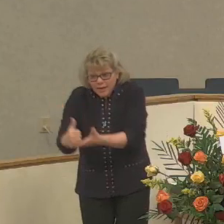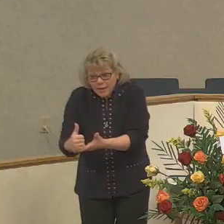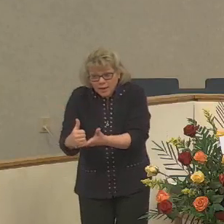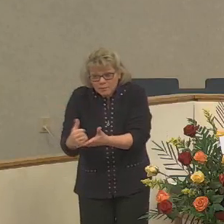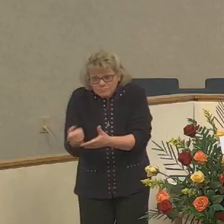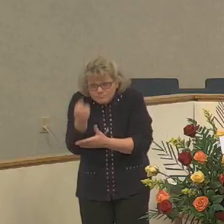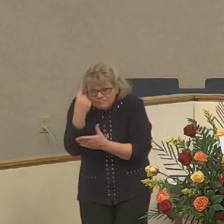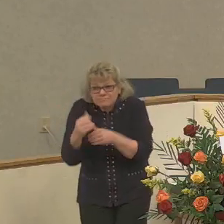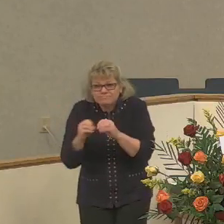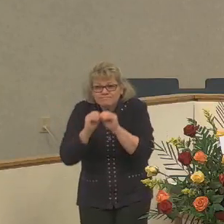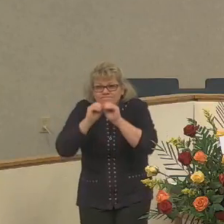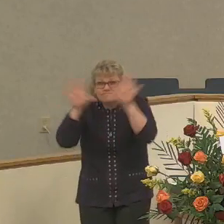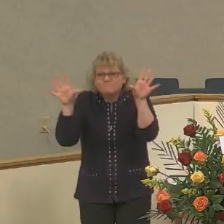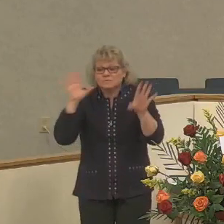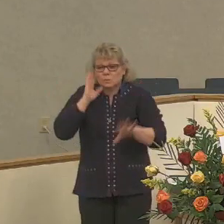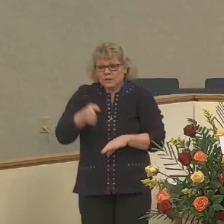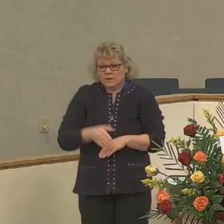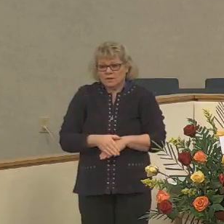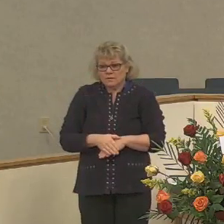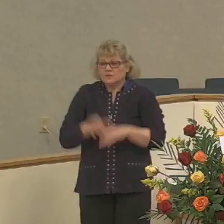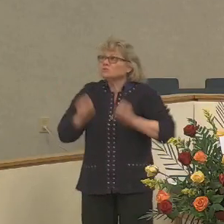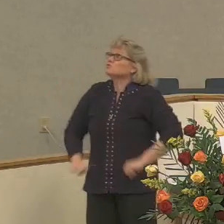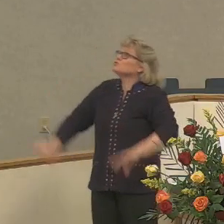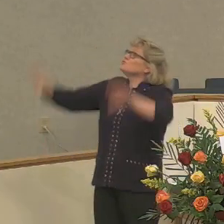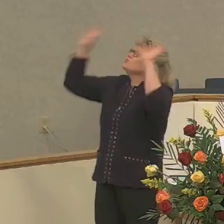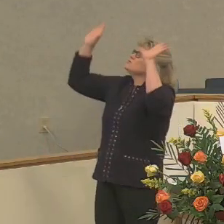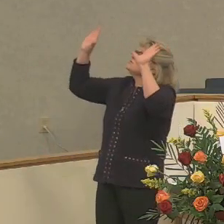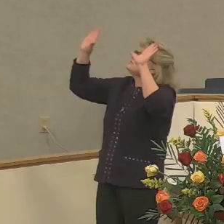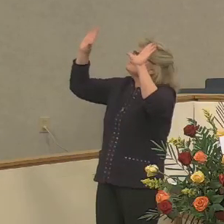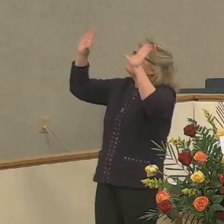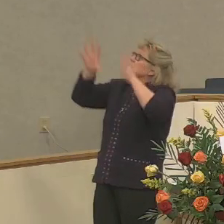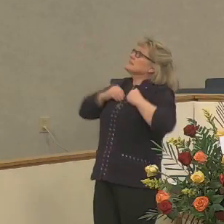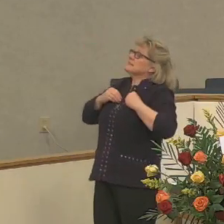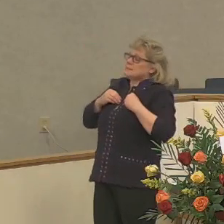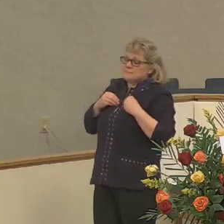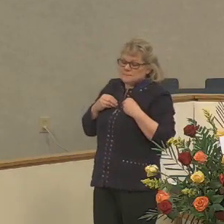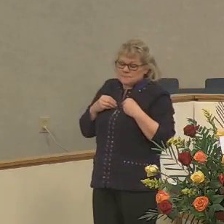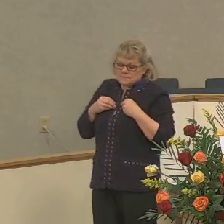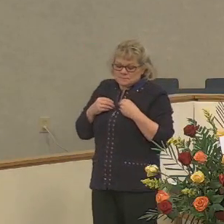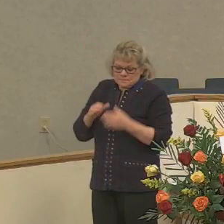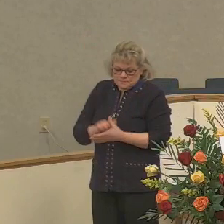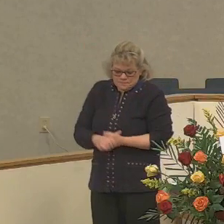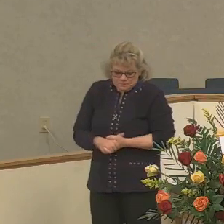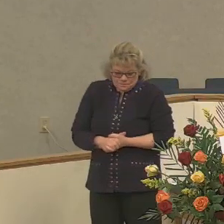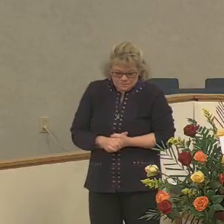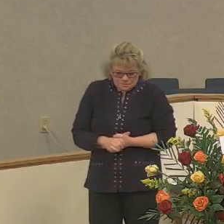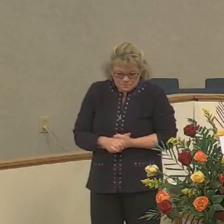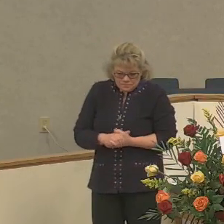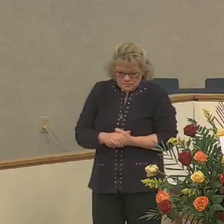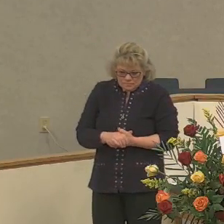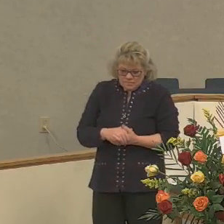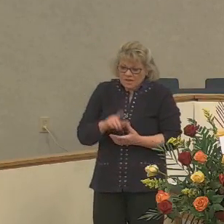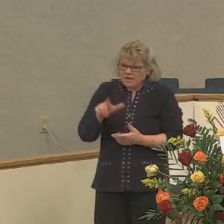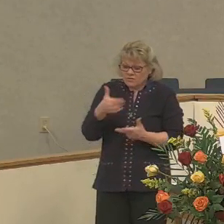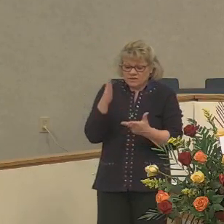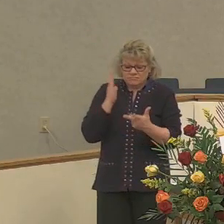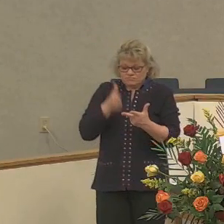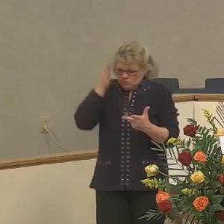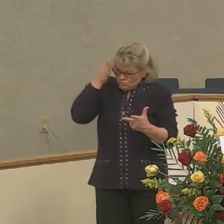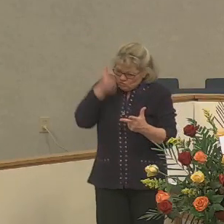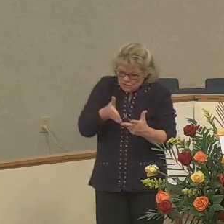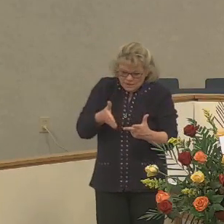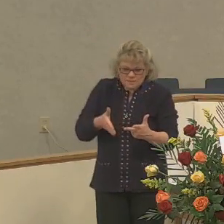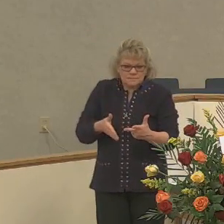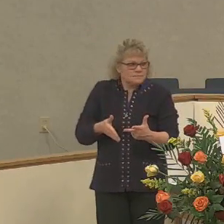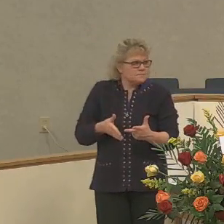grow. Give your life to him. One more thing he was so unflinching on